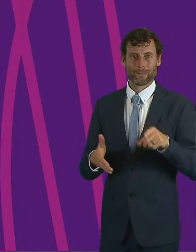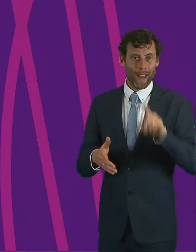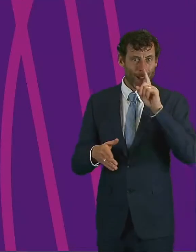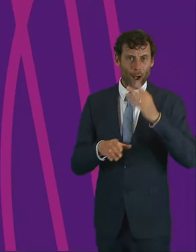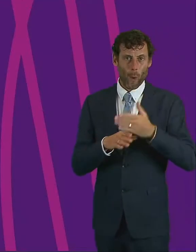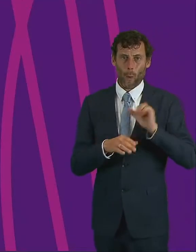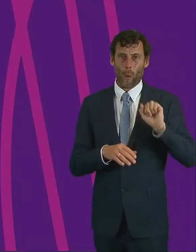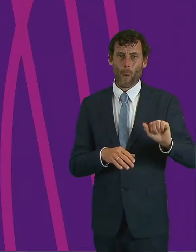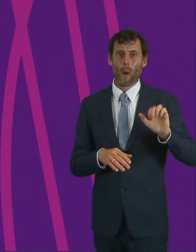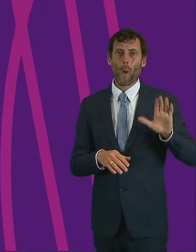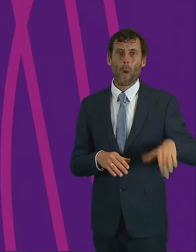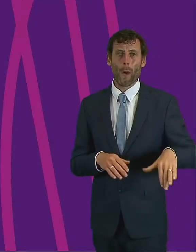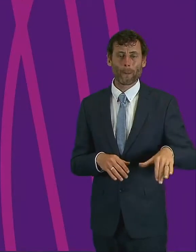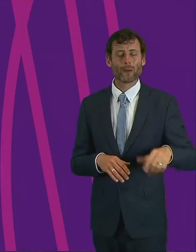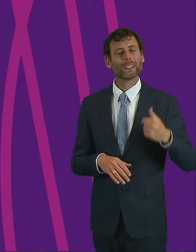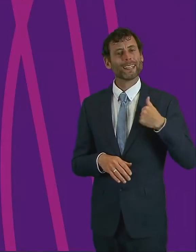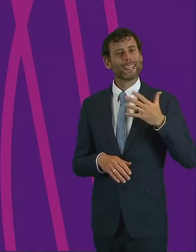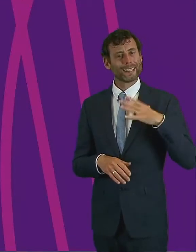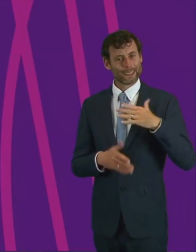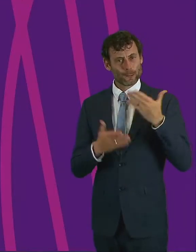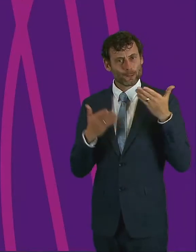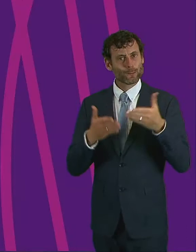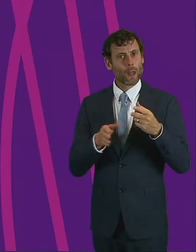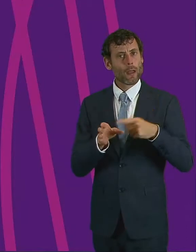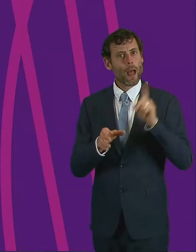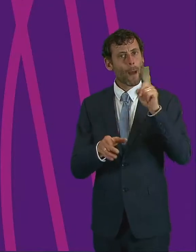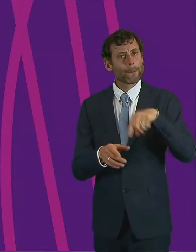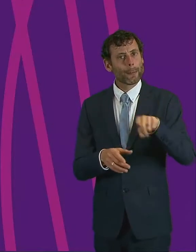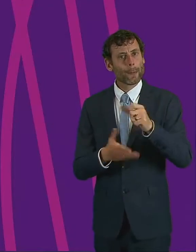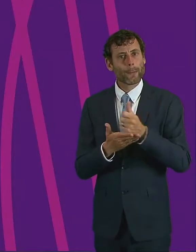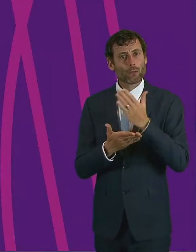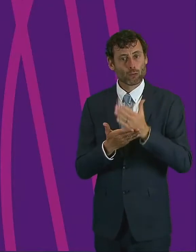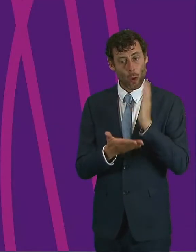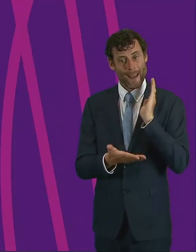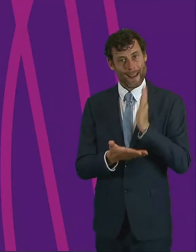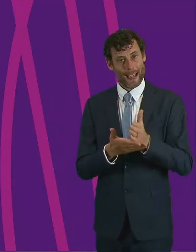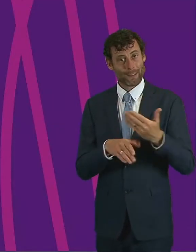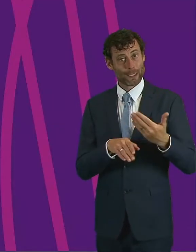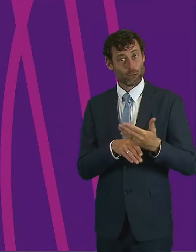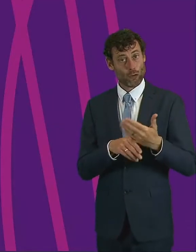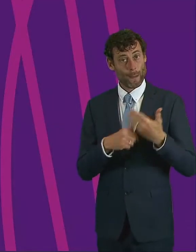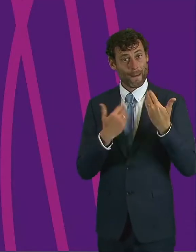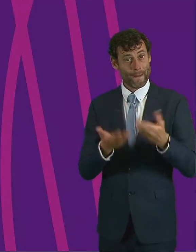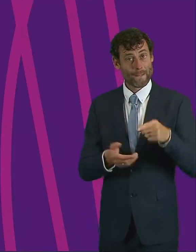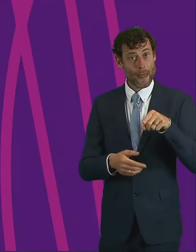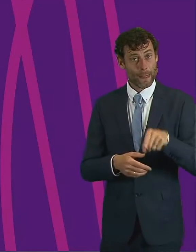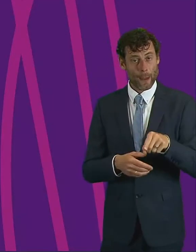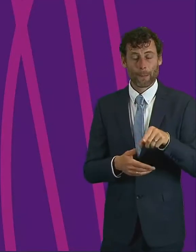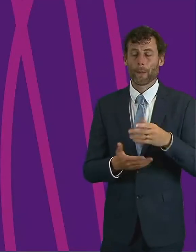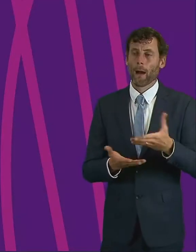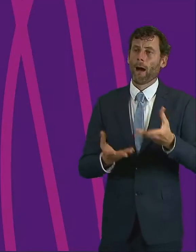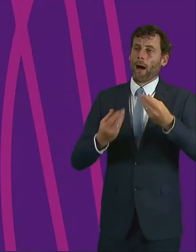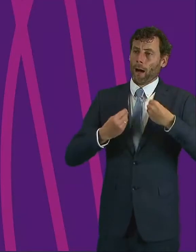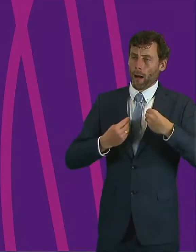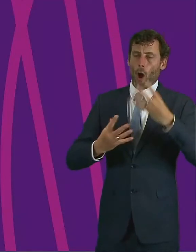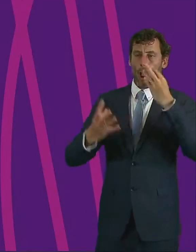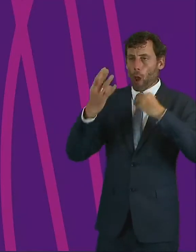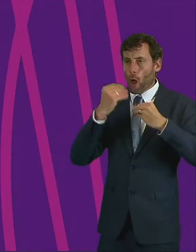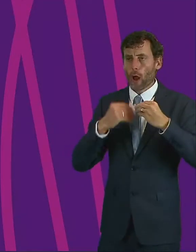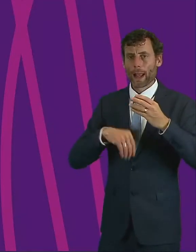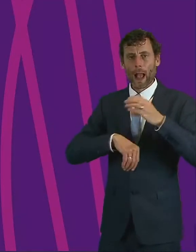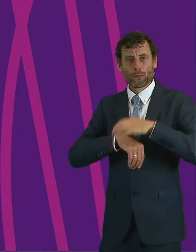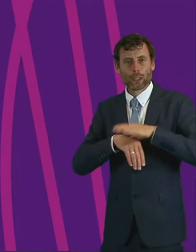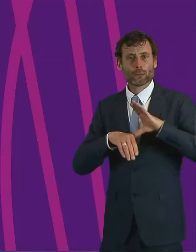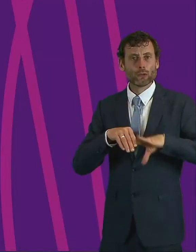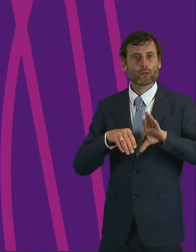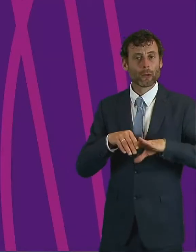for young people to ensure that they have access to work, an apprenticeship or training that helps prevent the damaging effects of being out of the labour